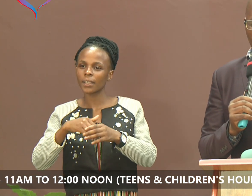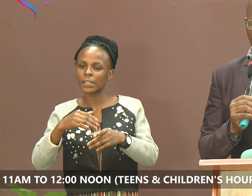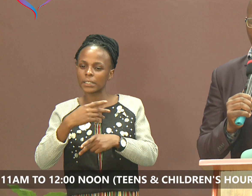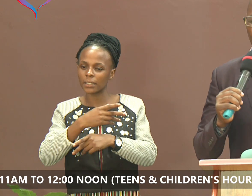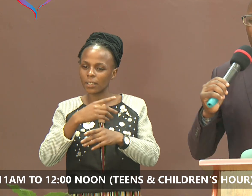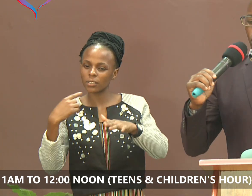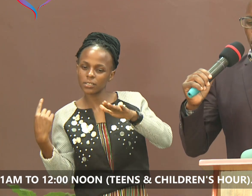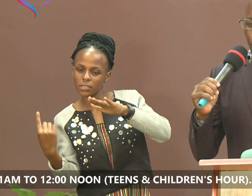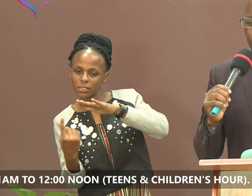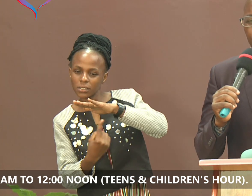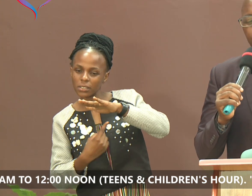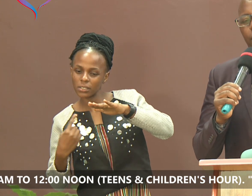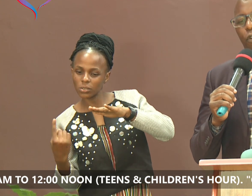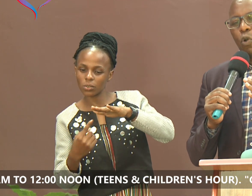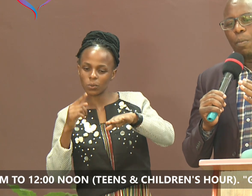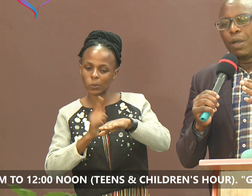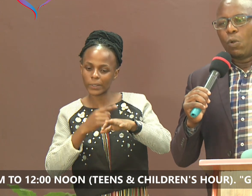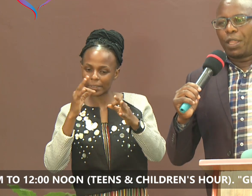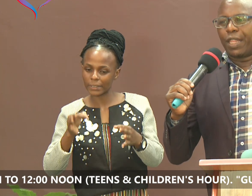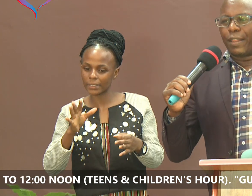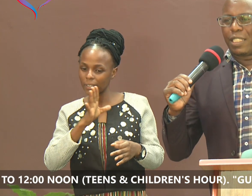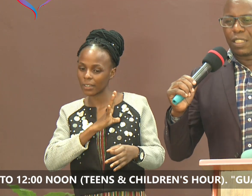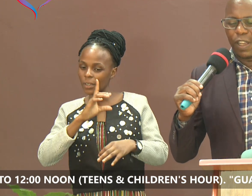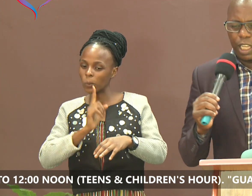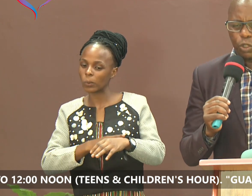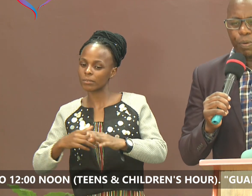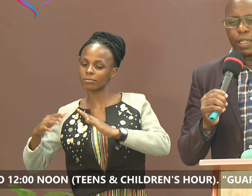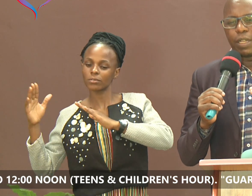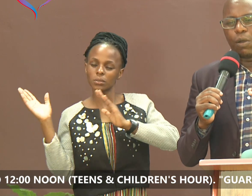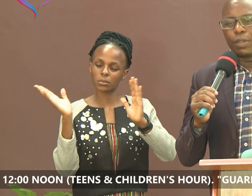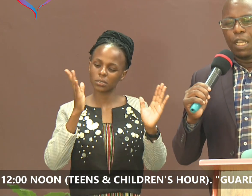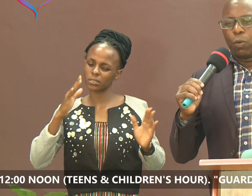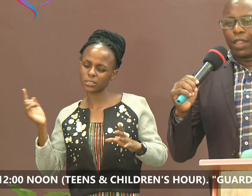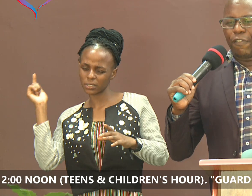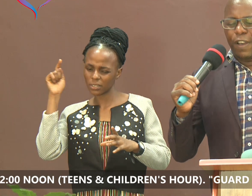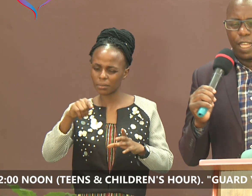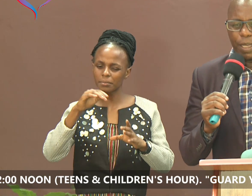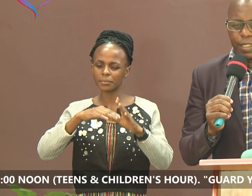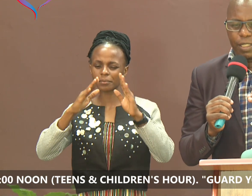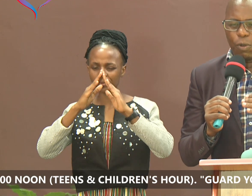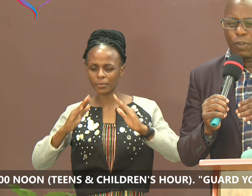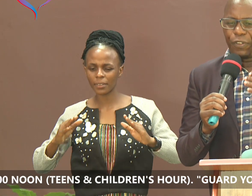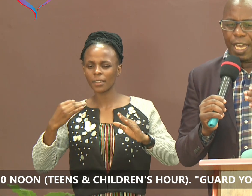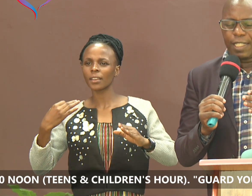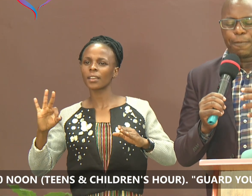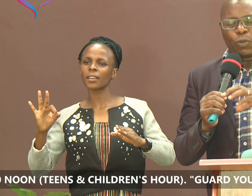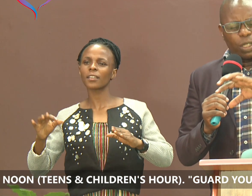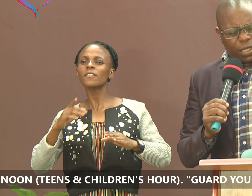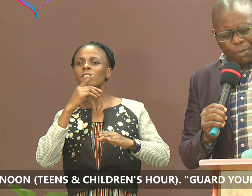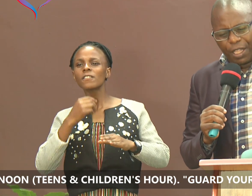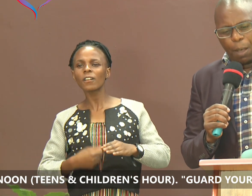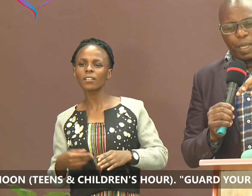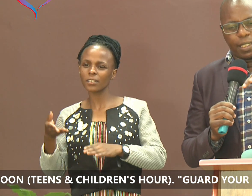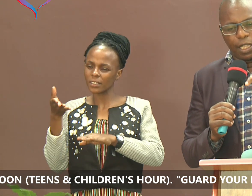going on well, but when a storm hits the home, when there's financial breakdown, when the father hits or dies,